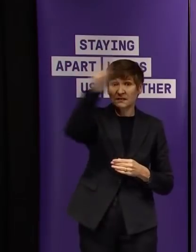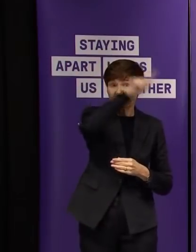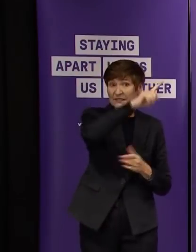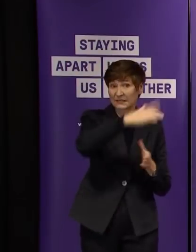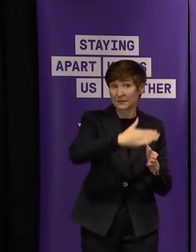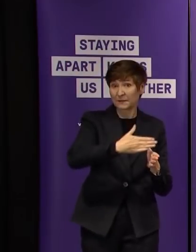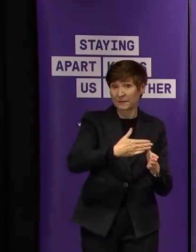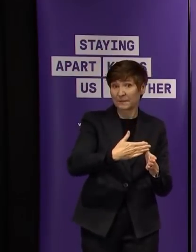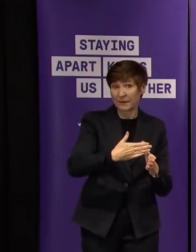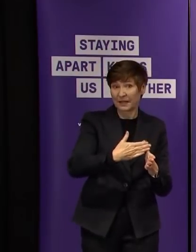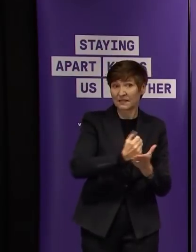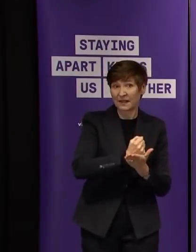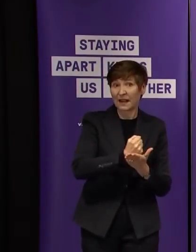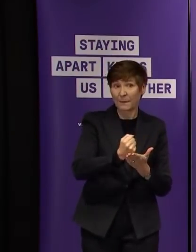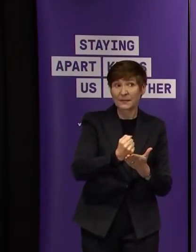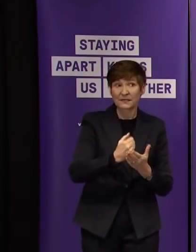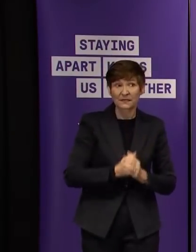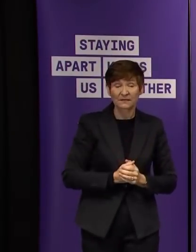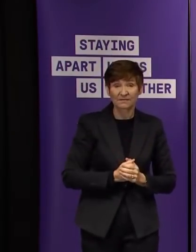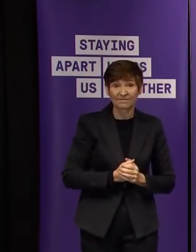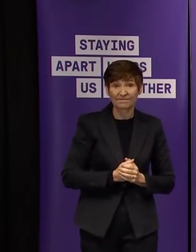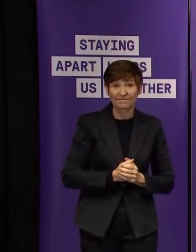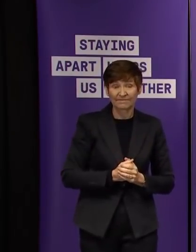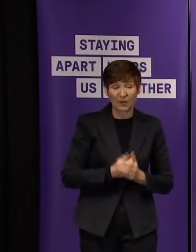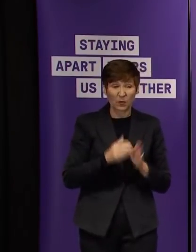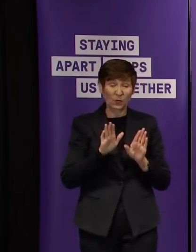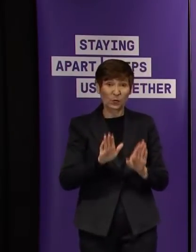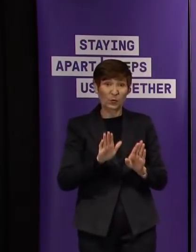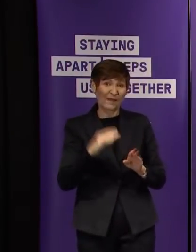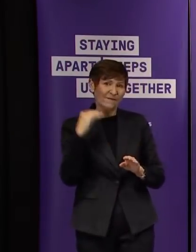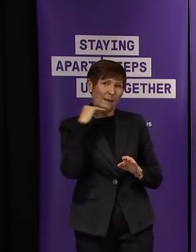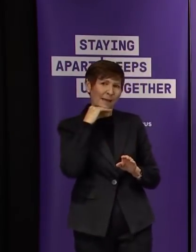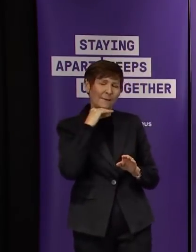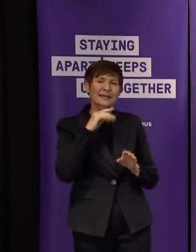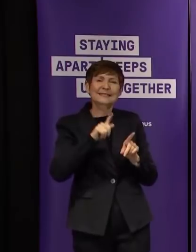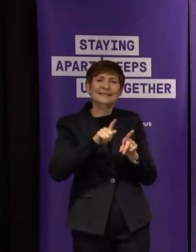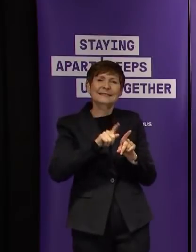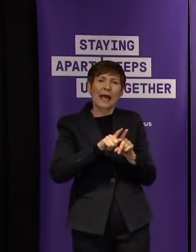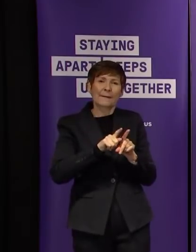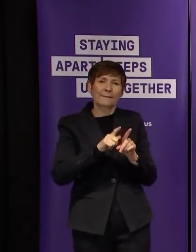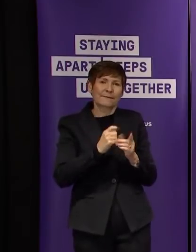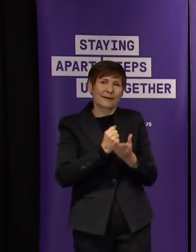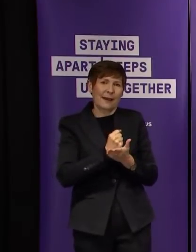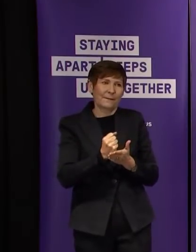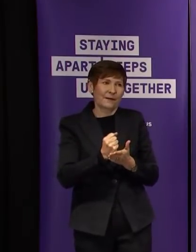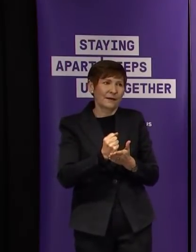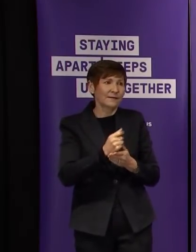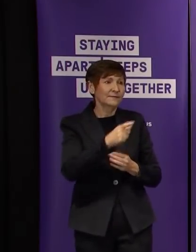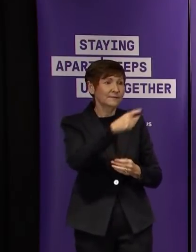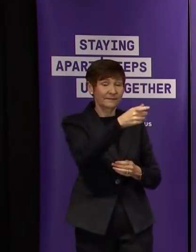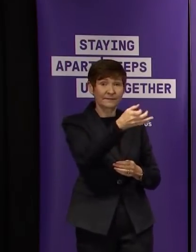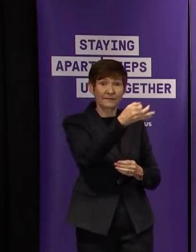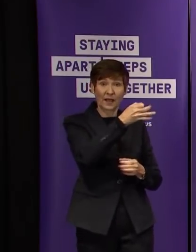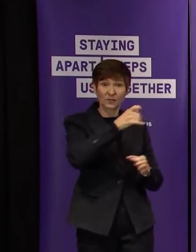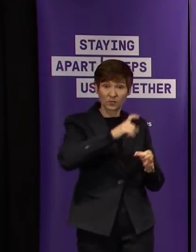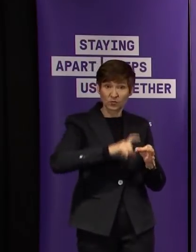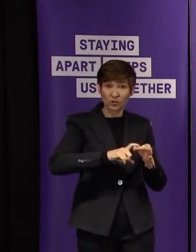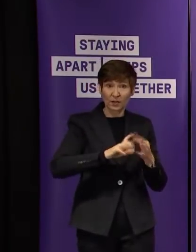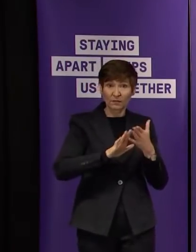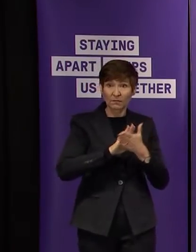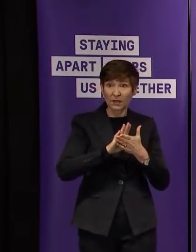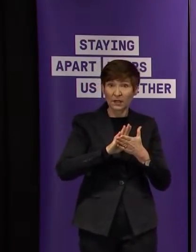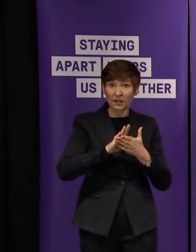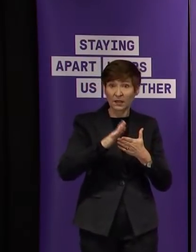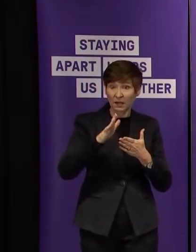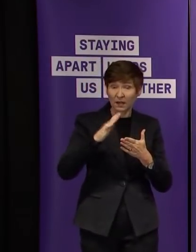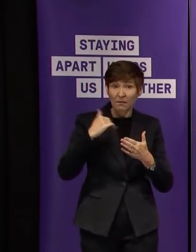and then when Metro Melbourne can get to the same point in time. So there's no date yet for people in Melbourne having weekends away